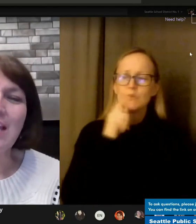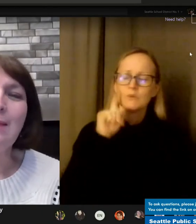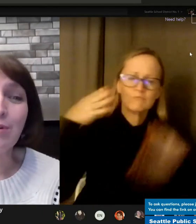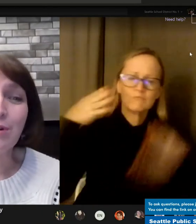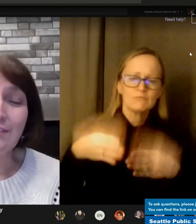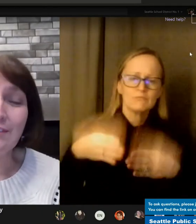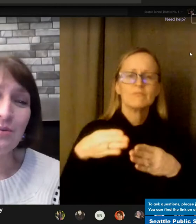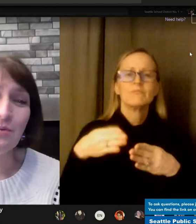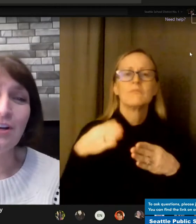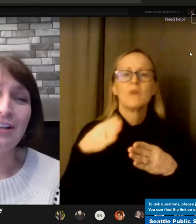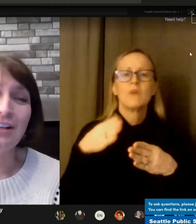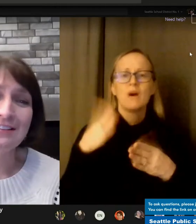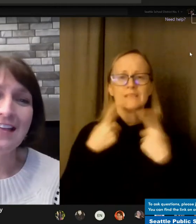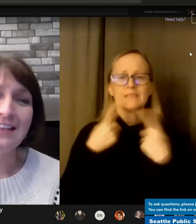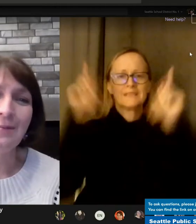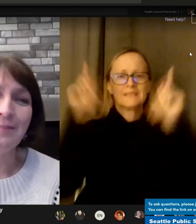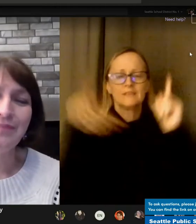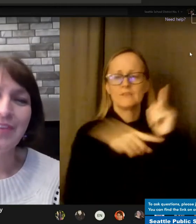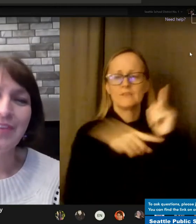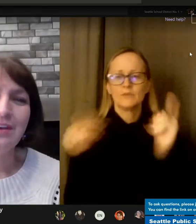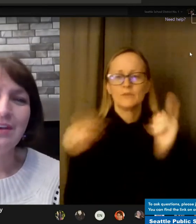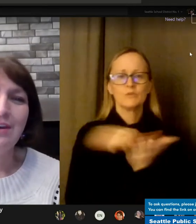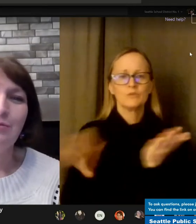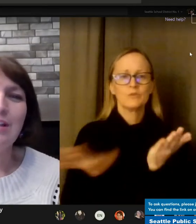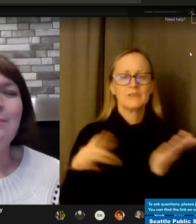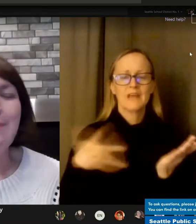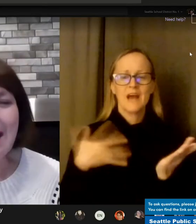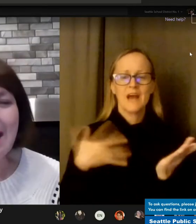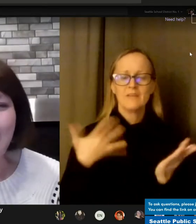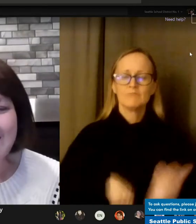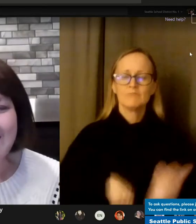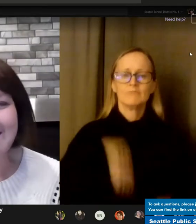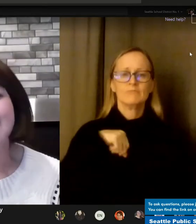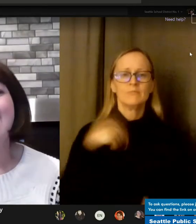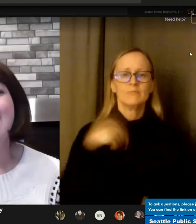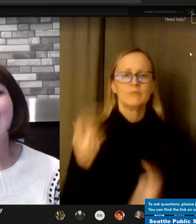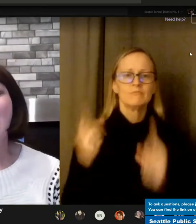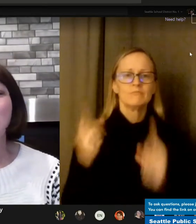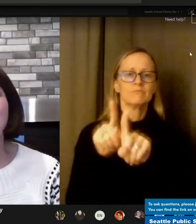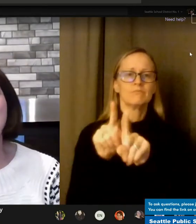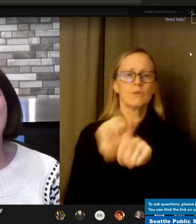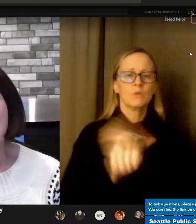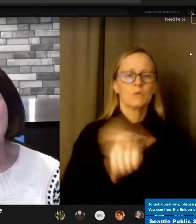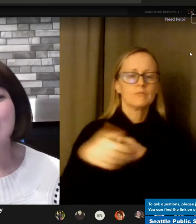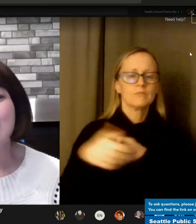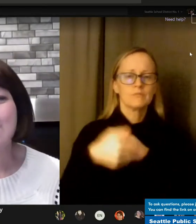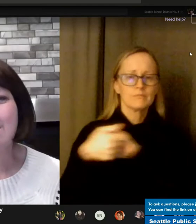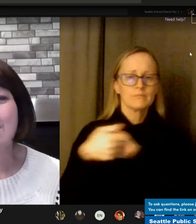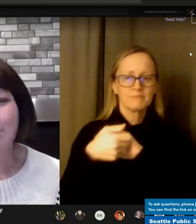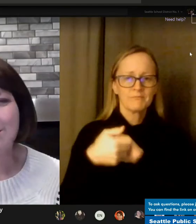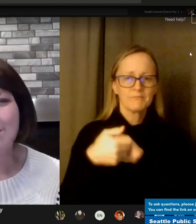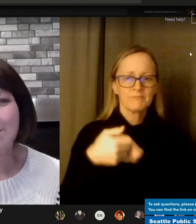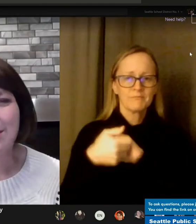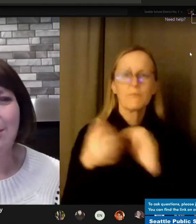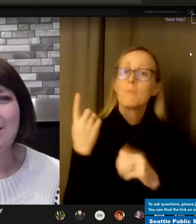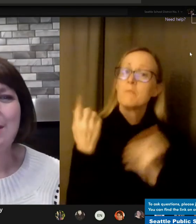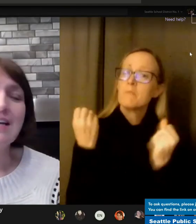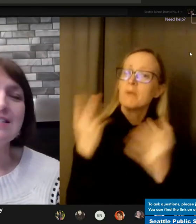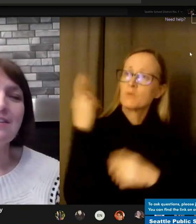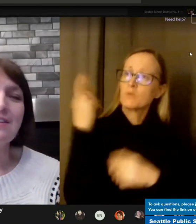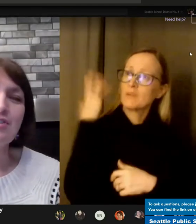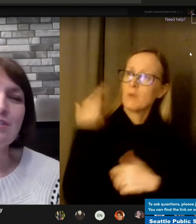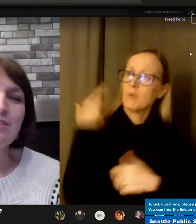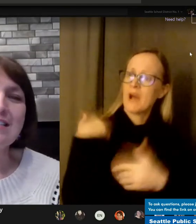I'm privileged to work alongside them. One of the many reasons I chose to take this position a few years ago was because